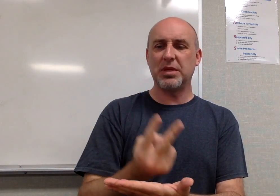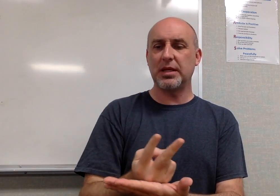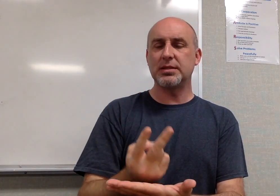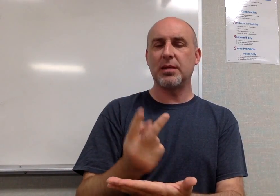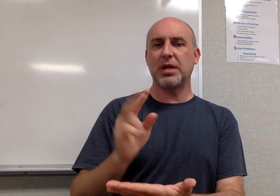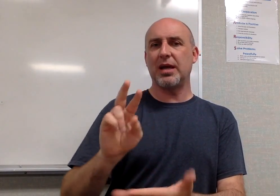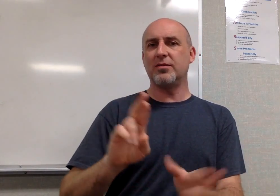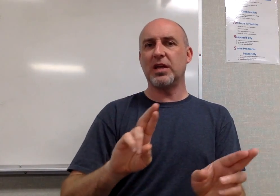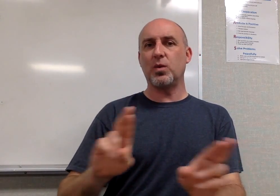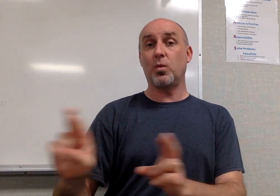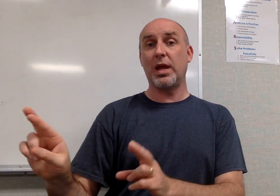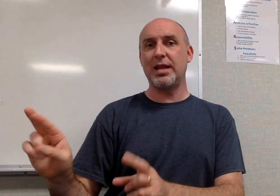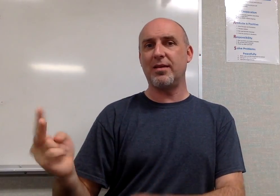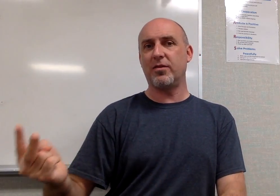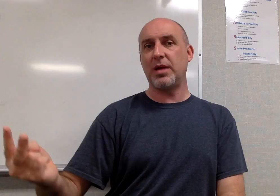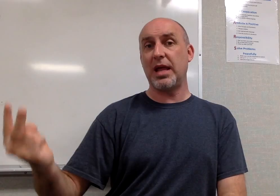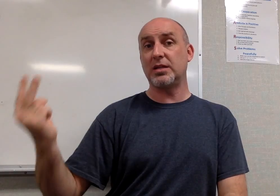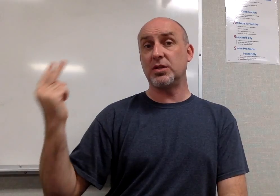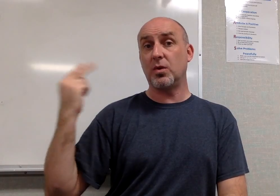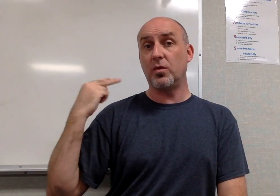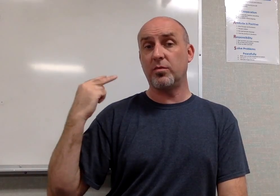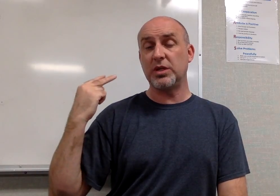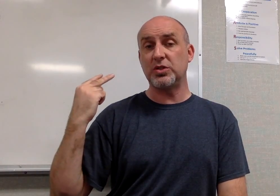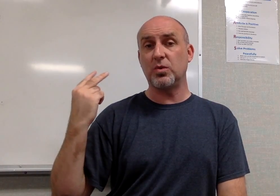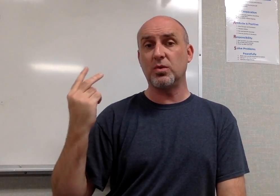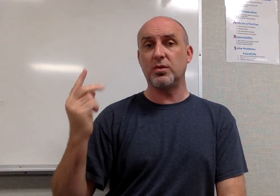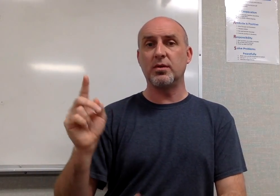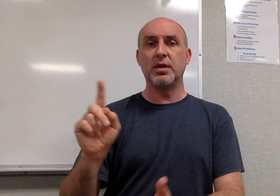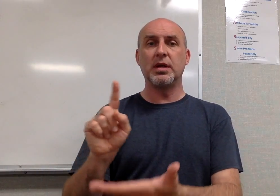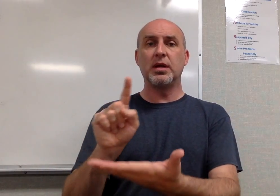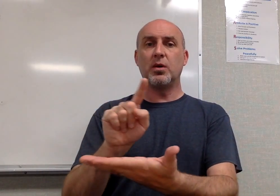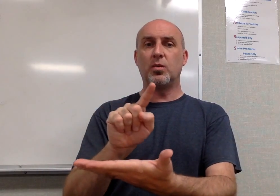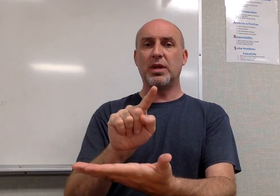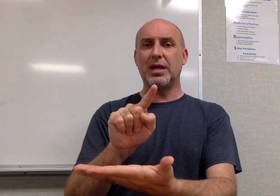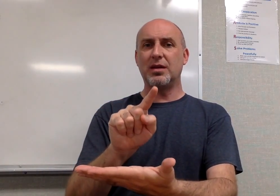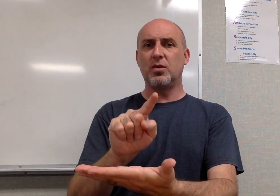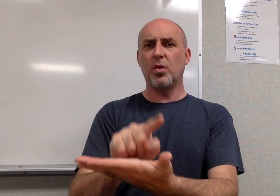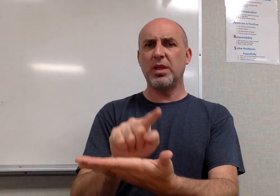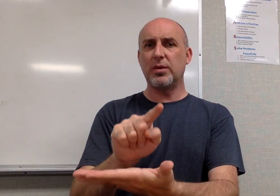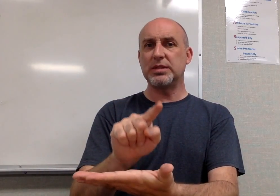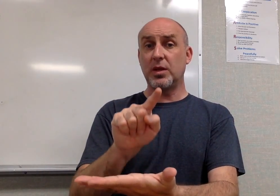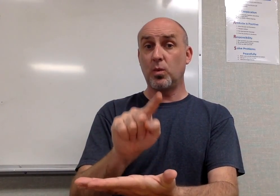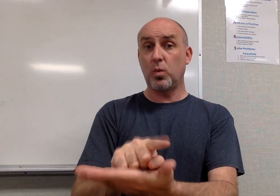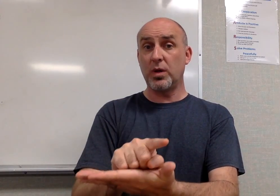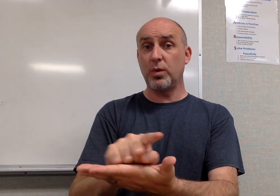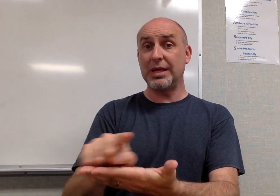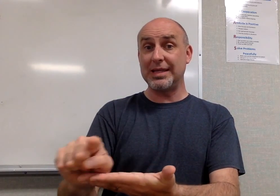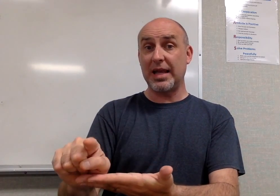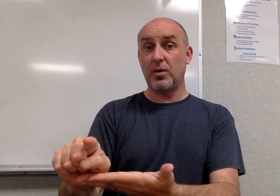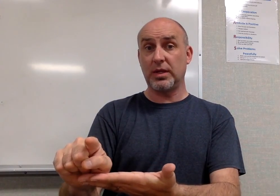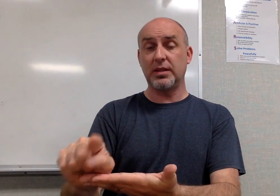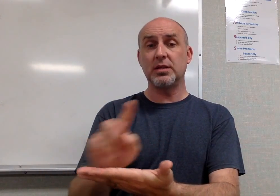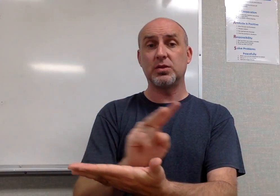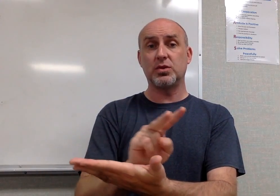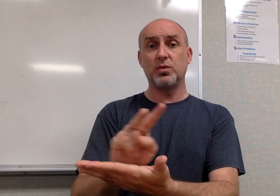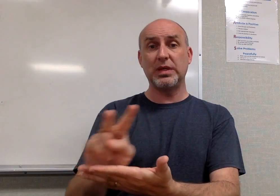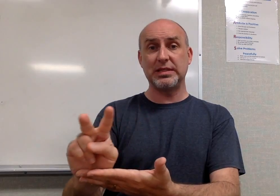because I'm kind of getting ready for my hand to go over my shoulder, when normally I would sign 1 week down like this, or 2 weeks